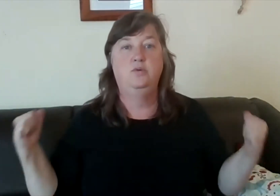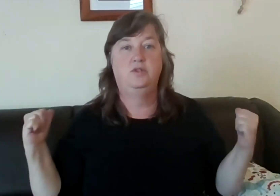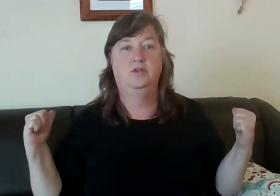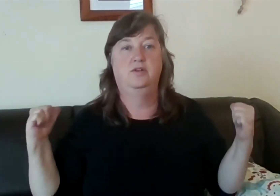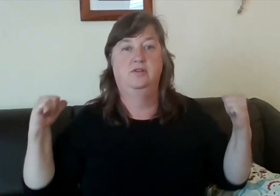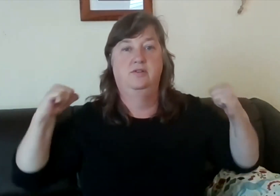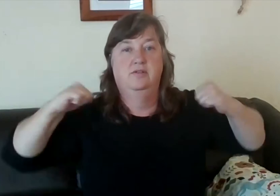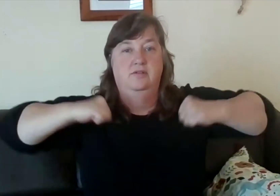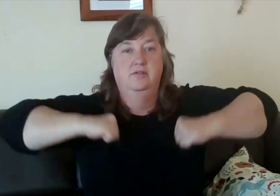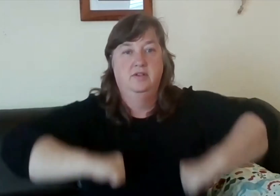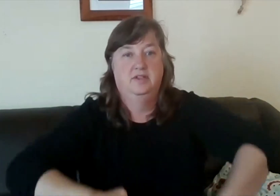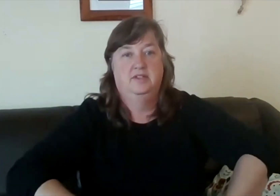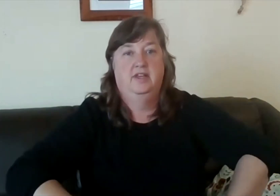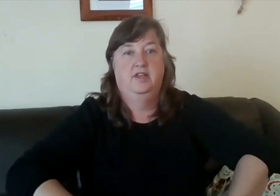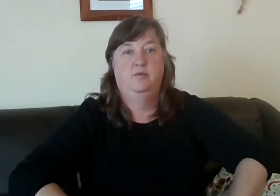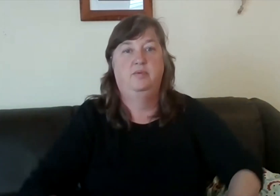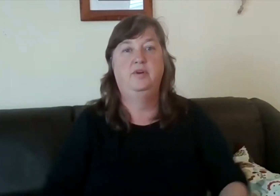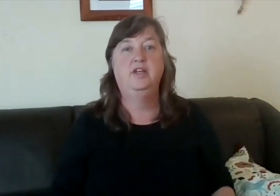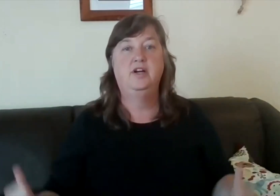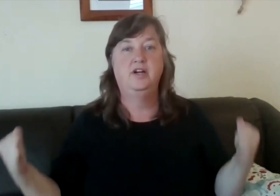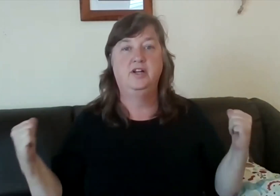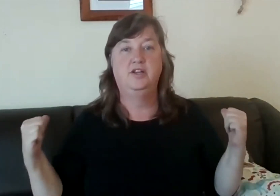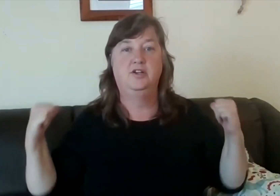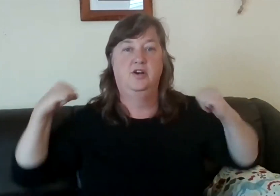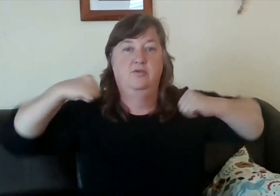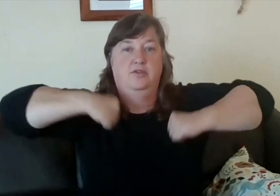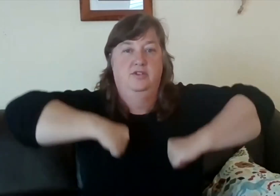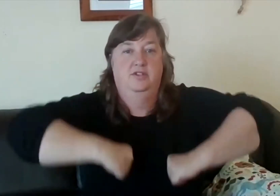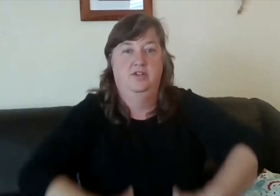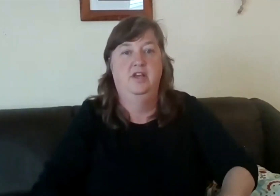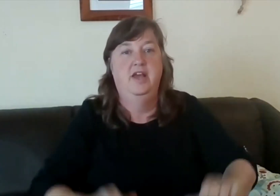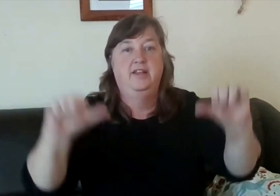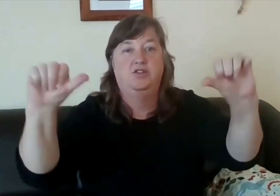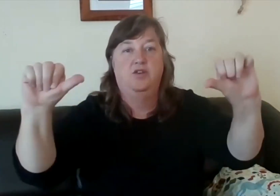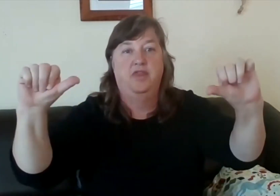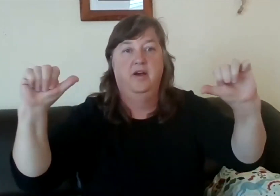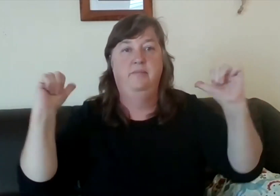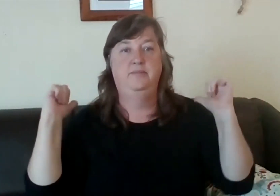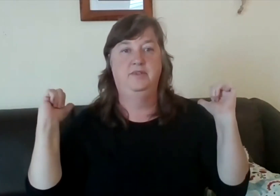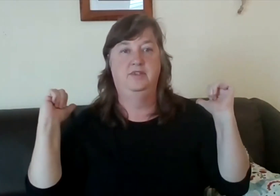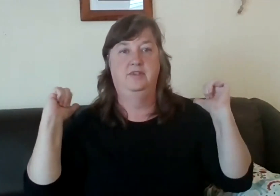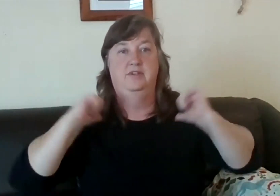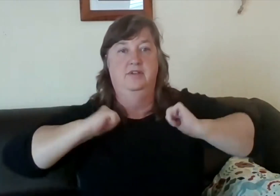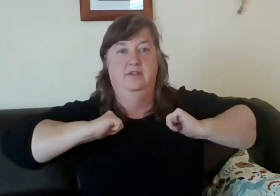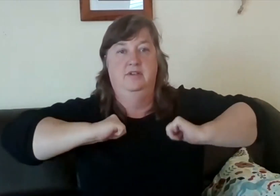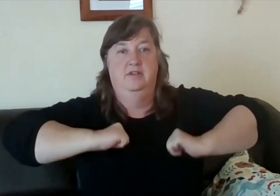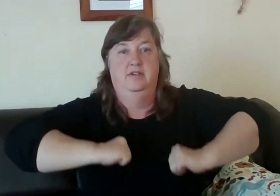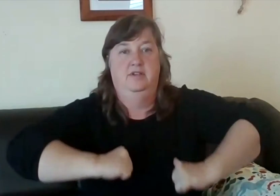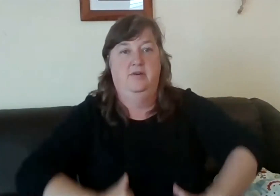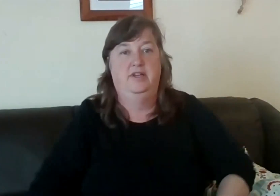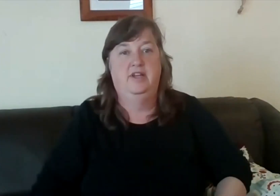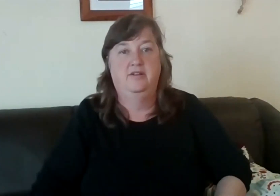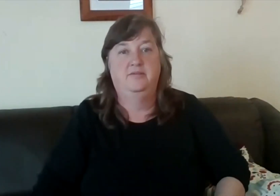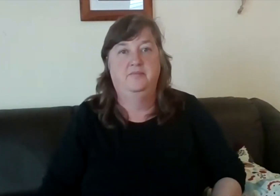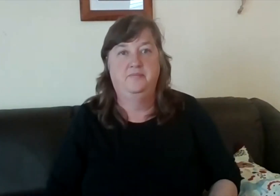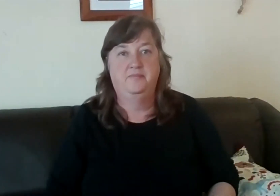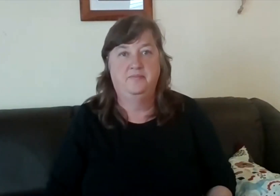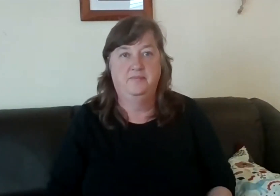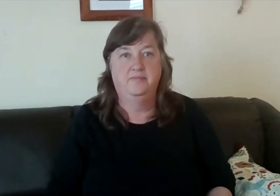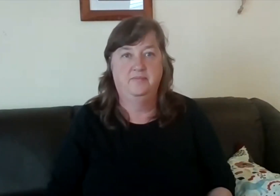Coat. It's like you're putting on your coat. It's your thumbs going down.